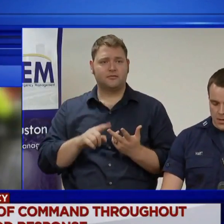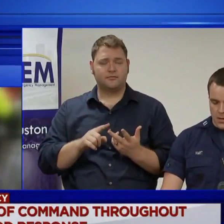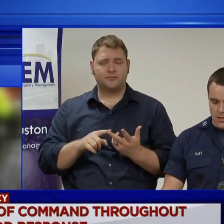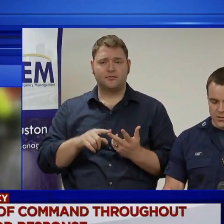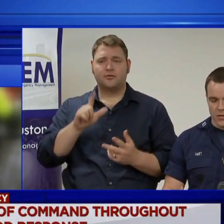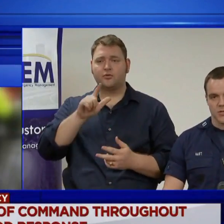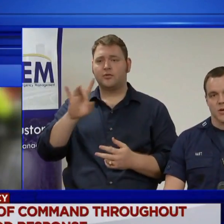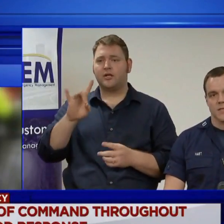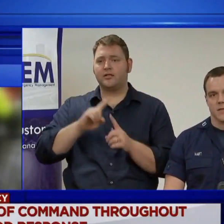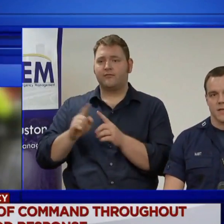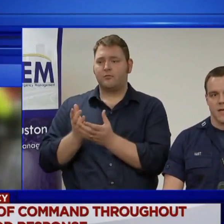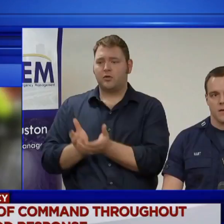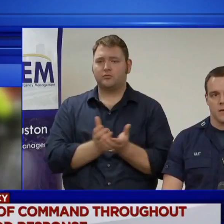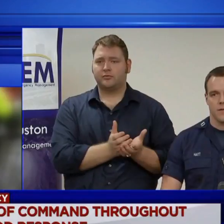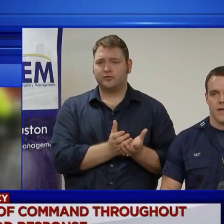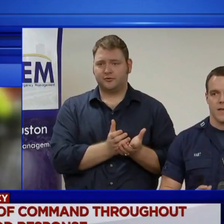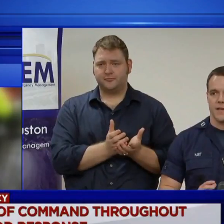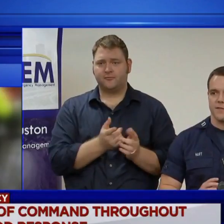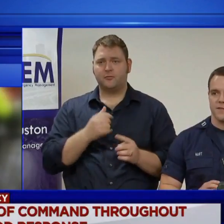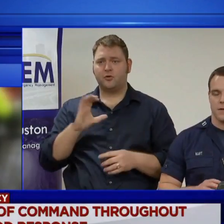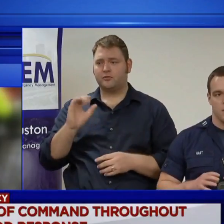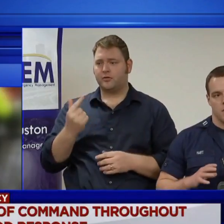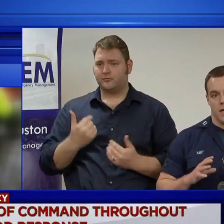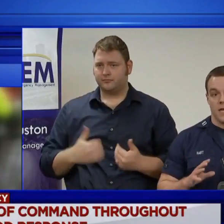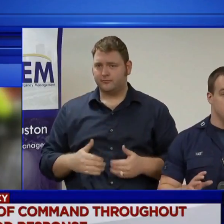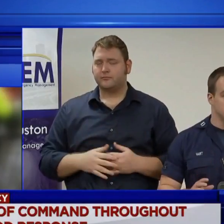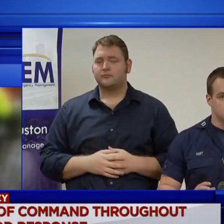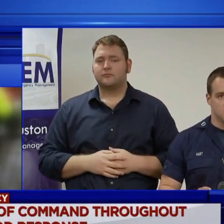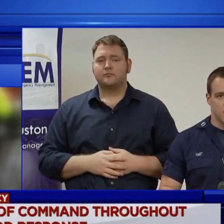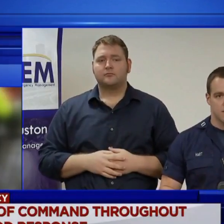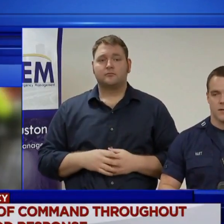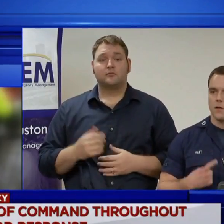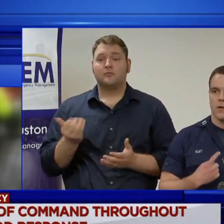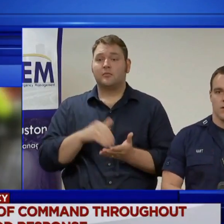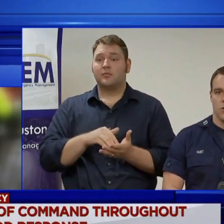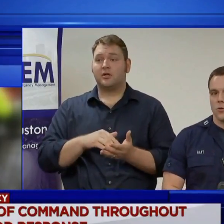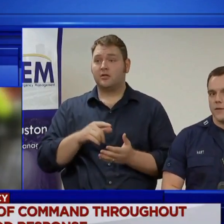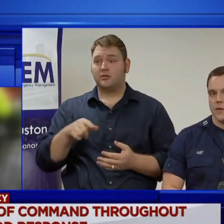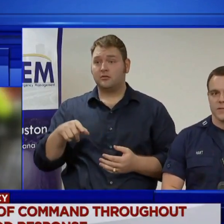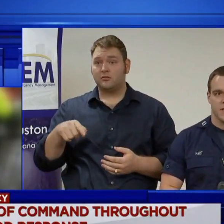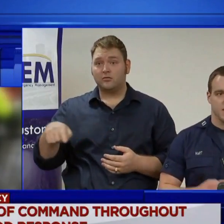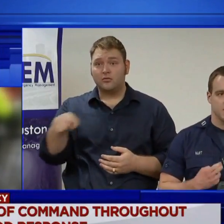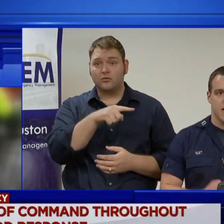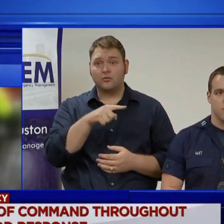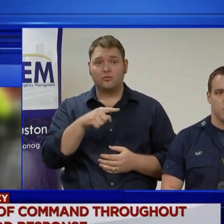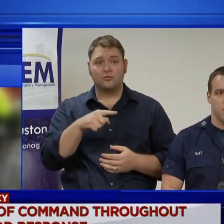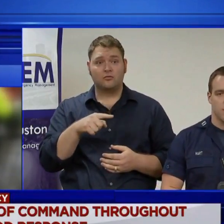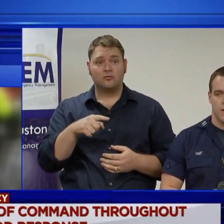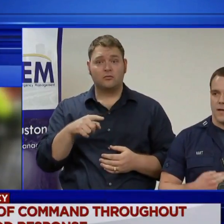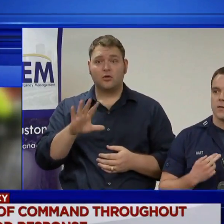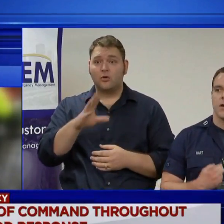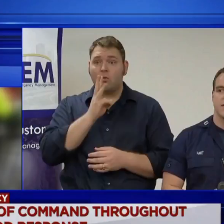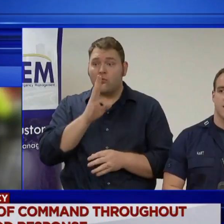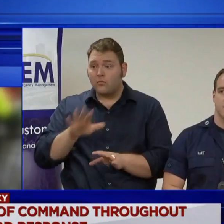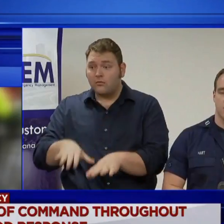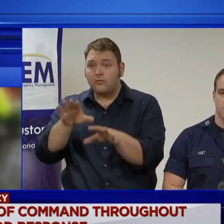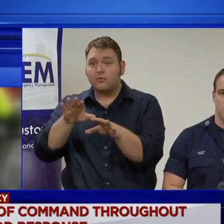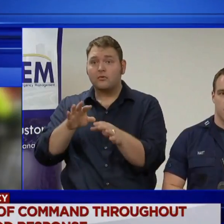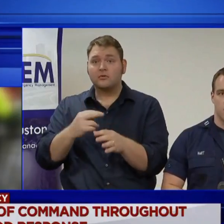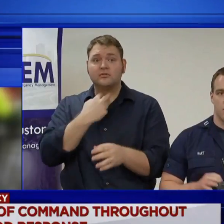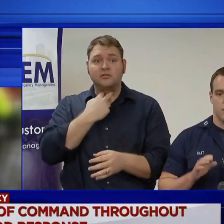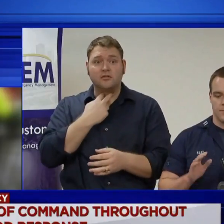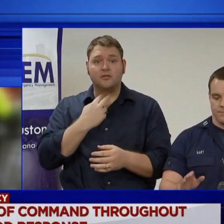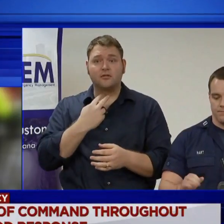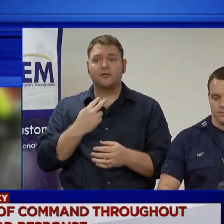boats. I just want to stress again that if anybody's in distress, local EOCs, 911, and contact the